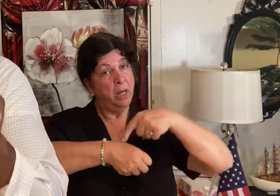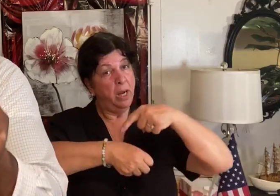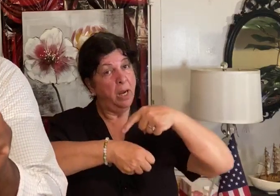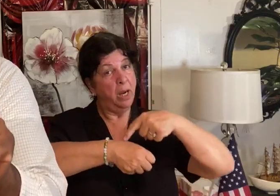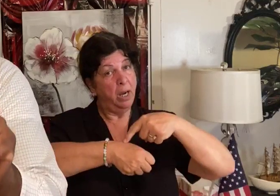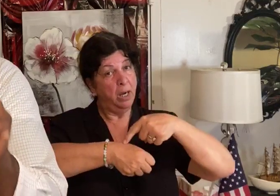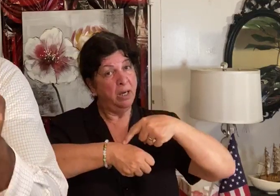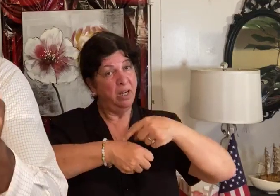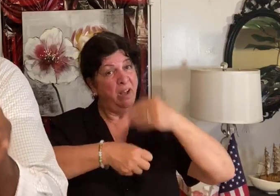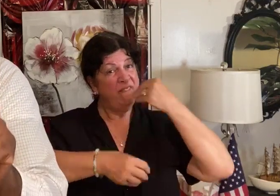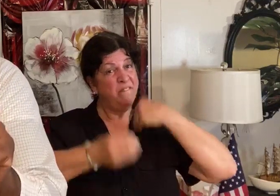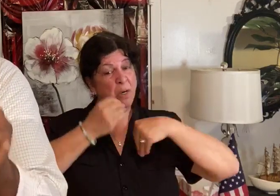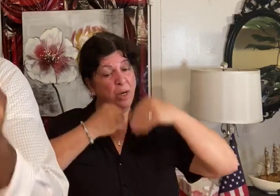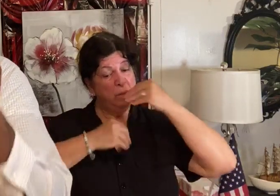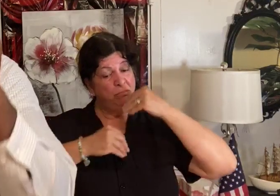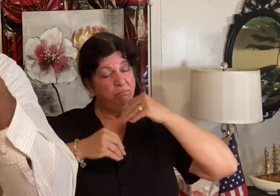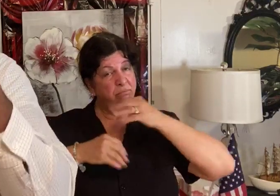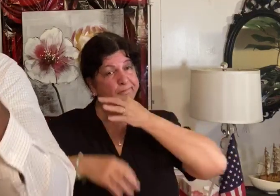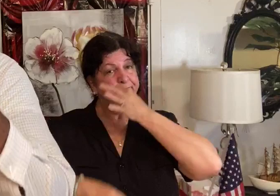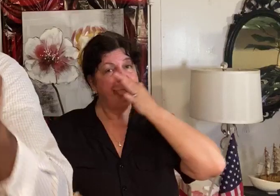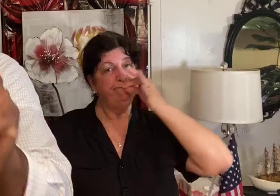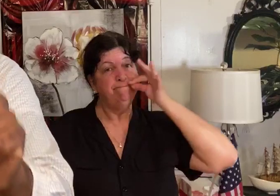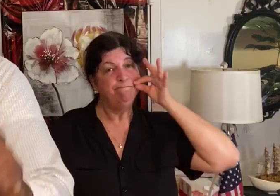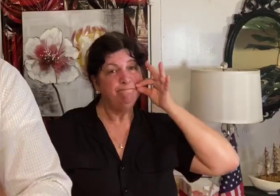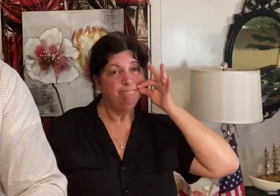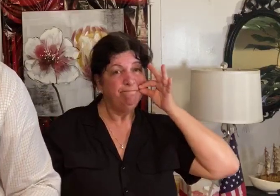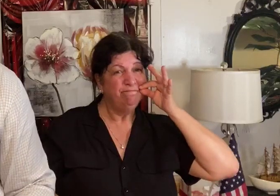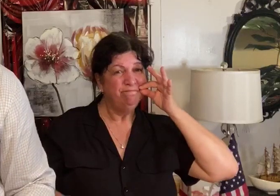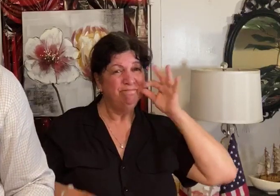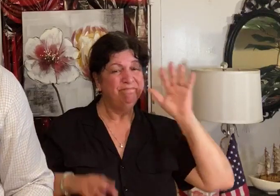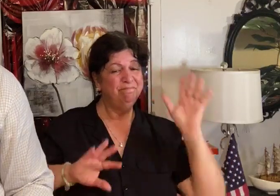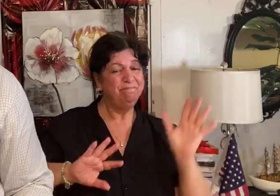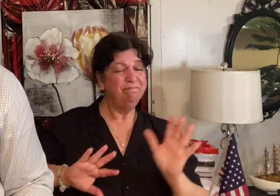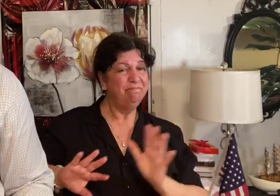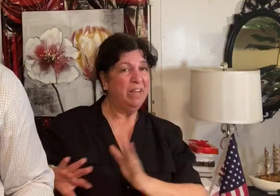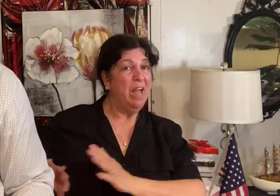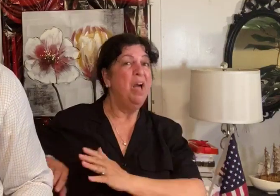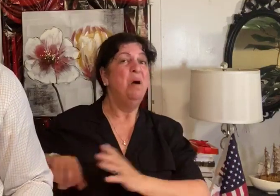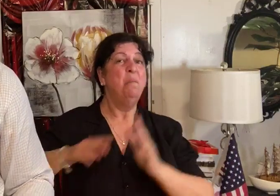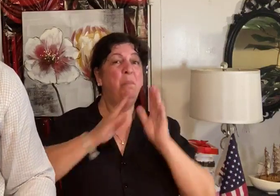and skip a meal, fast, and pray for this nation.